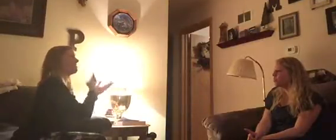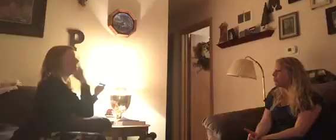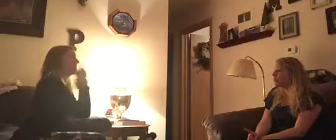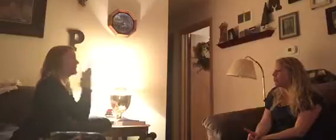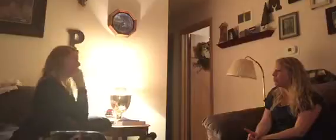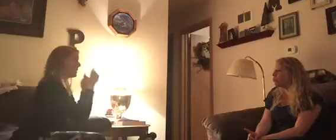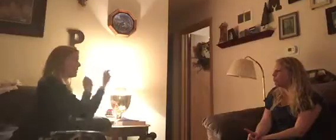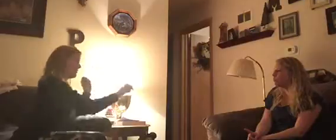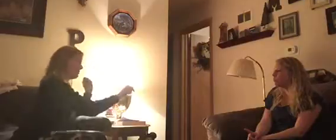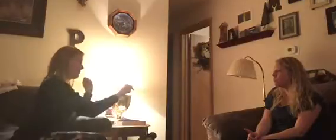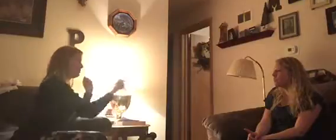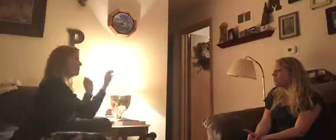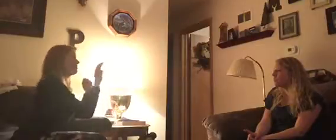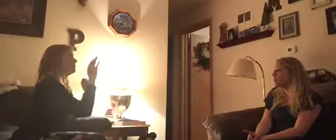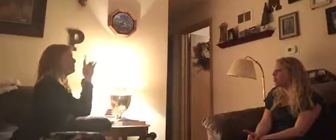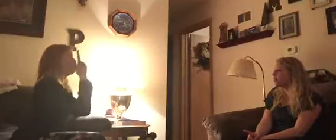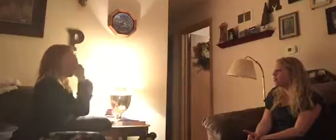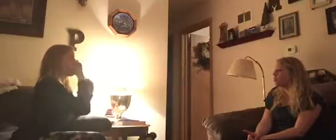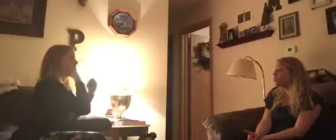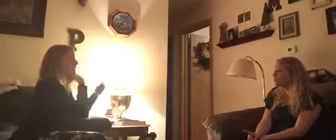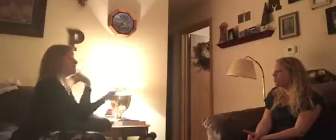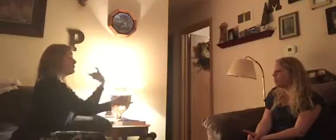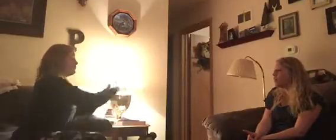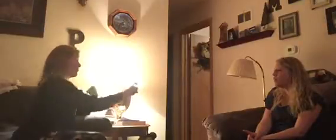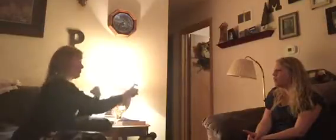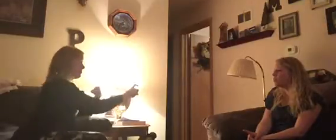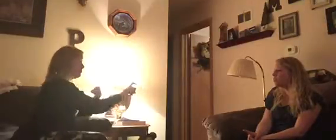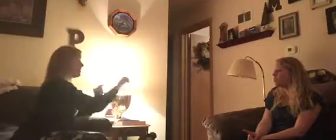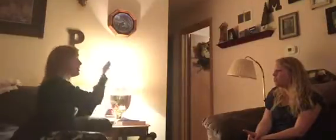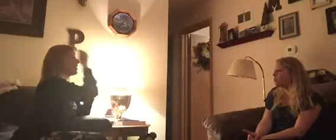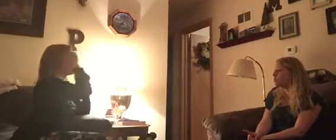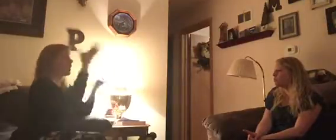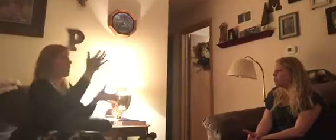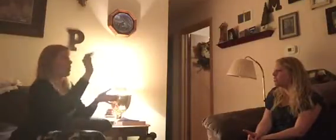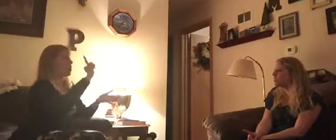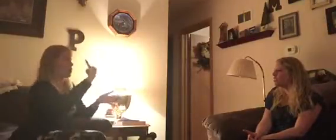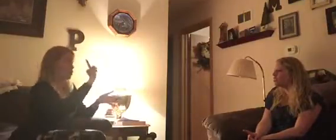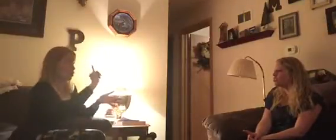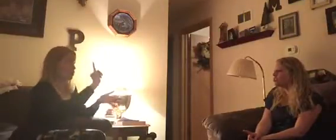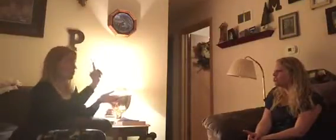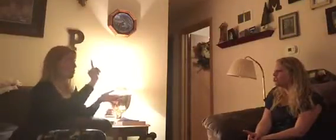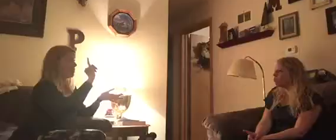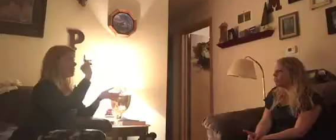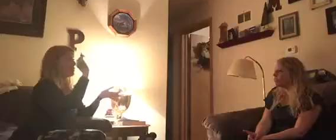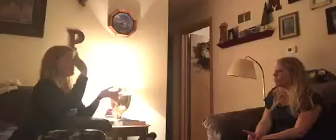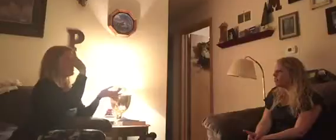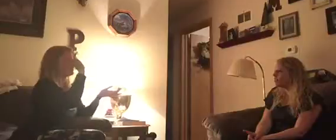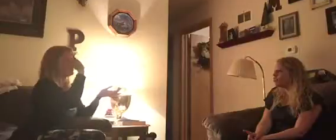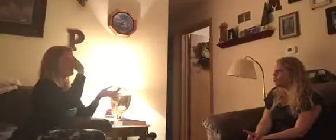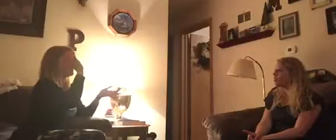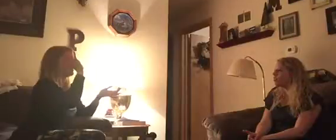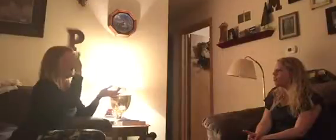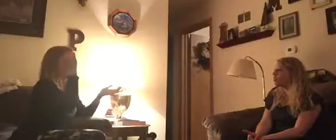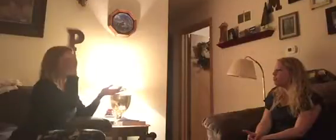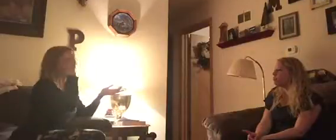more visible there. So the trunk's fine, but the hood needs to be replaced. So would I tell the insurance